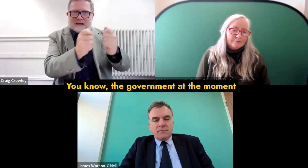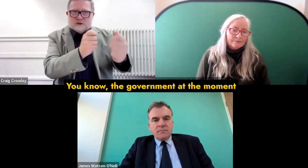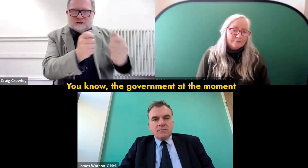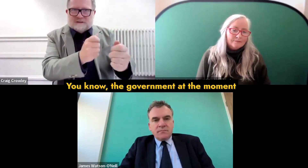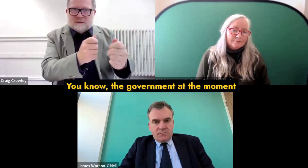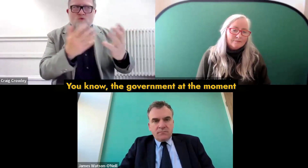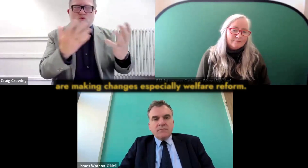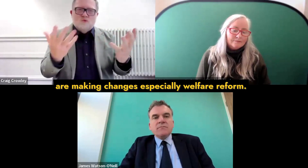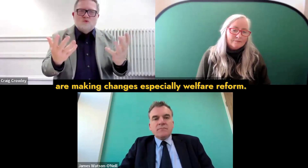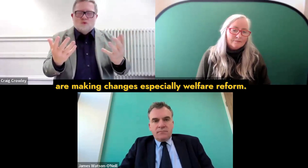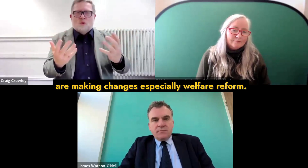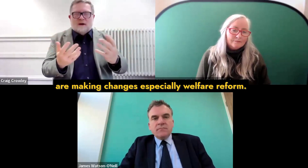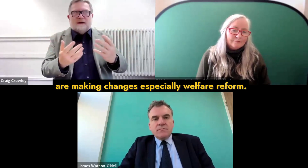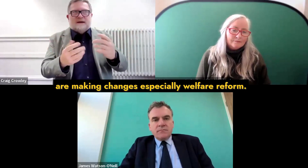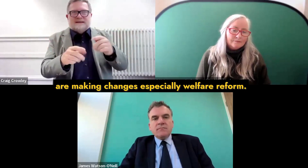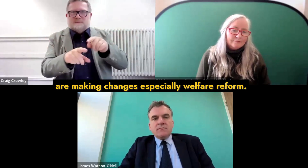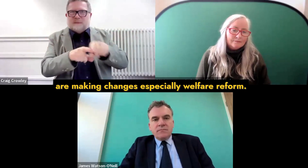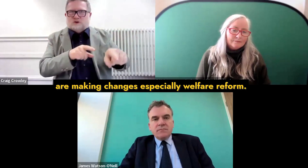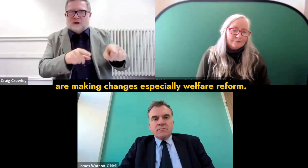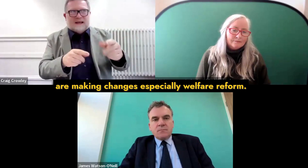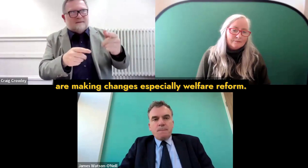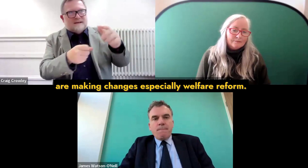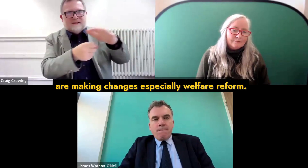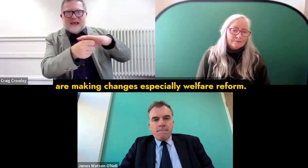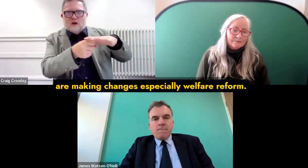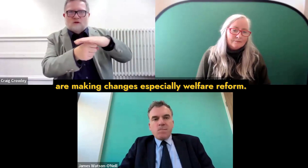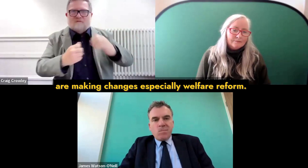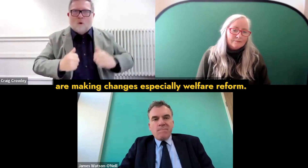The government at the moment are making changes,